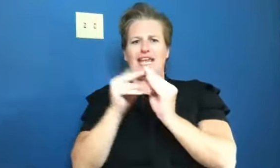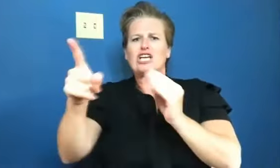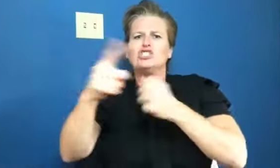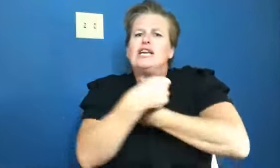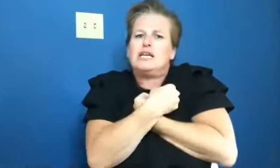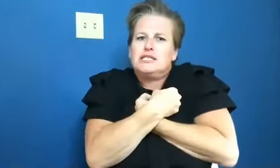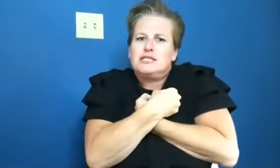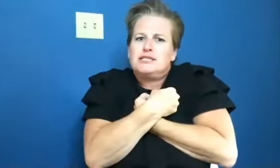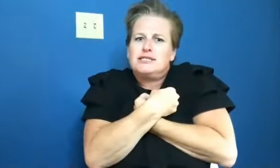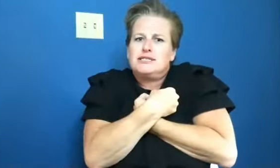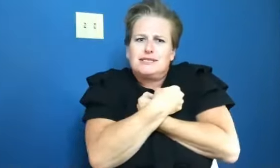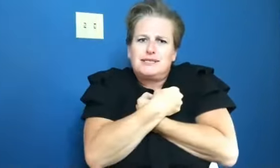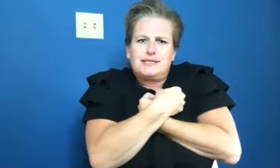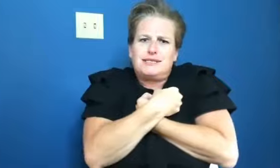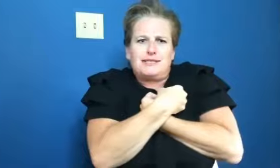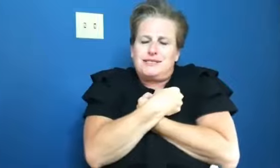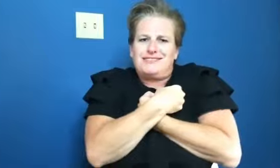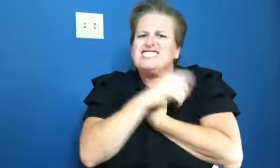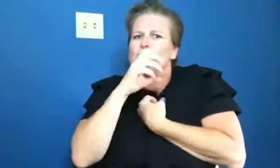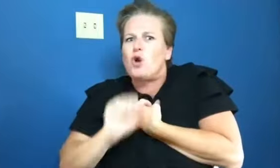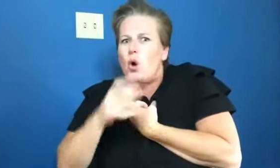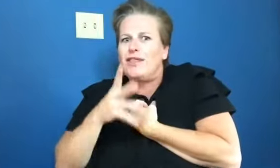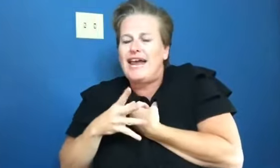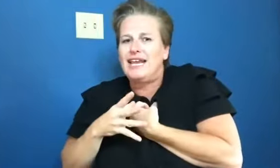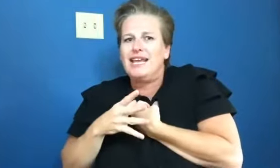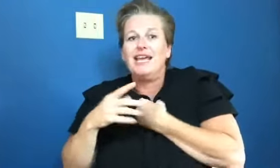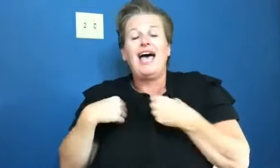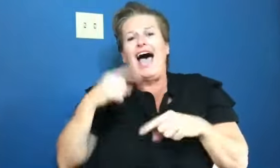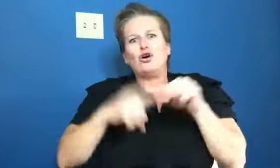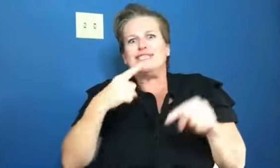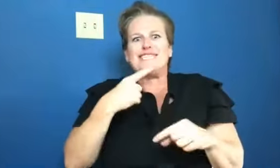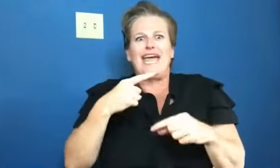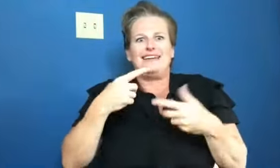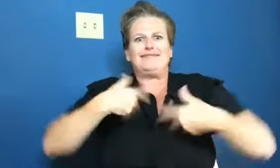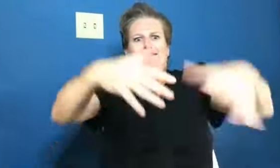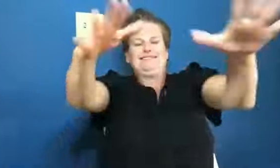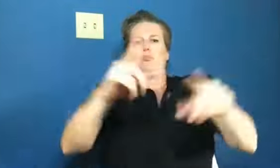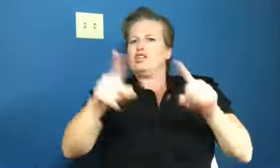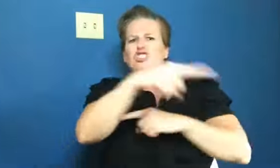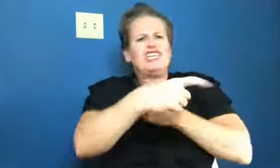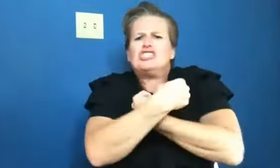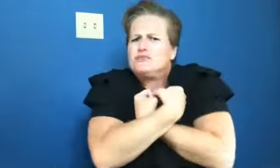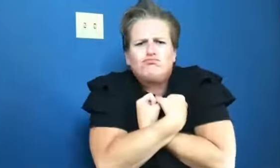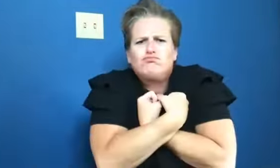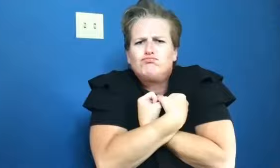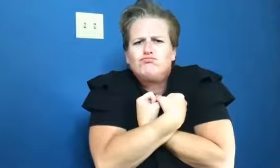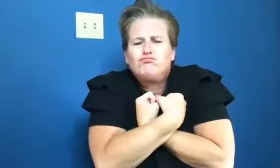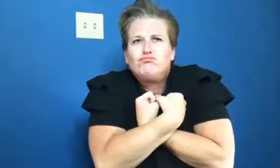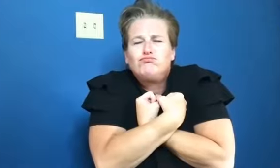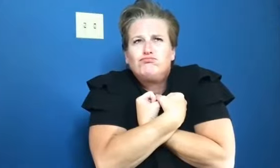was an old lady, and I couldn't tell her no. And she held on to me, and I pushed her off of me, and I